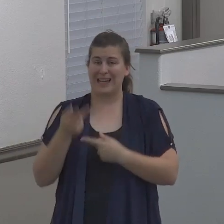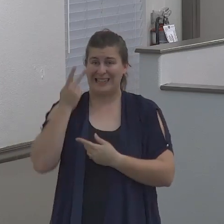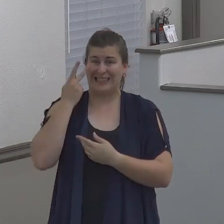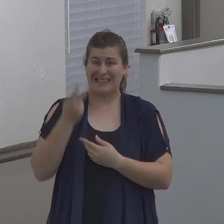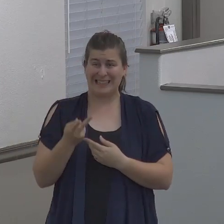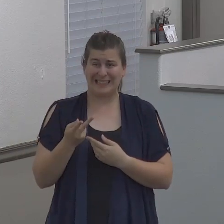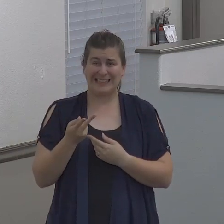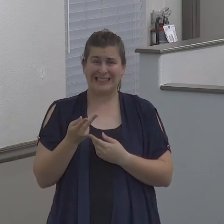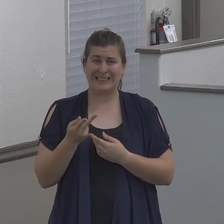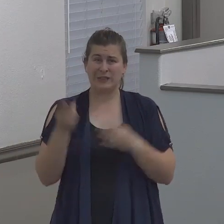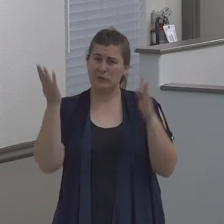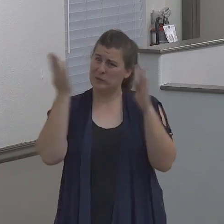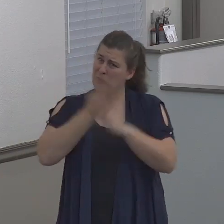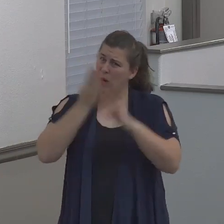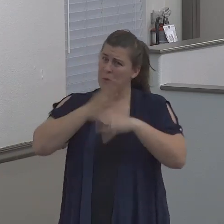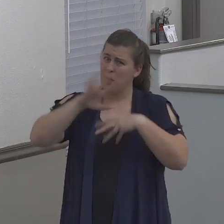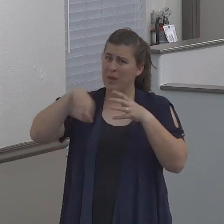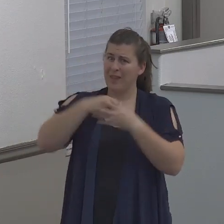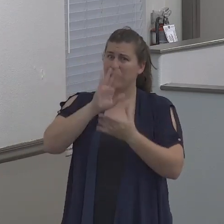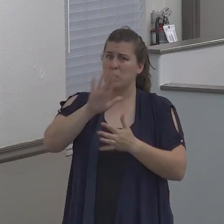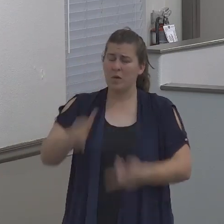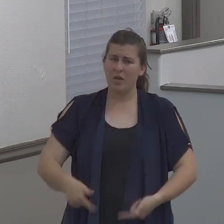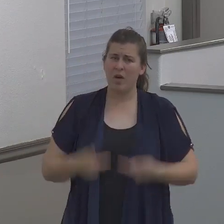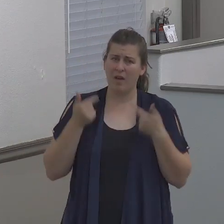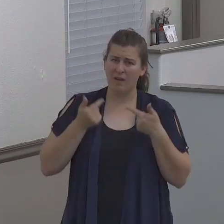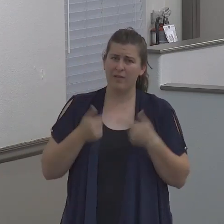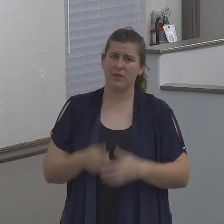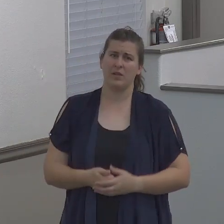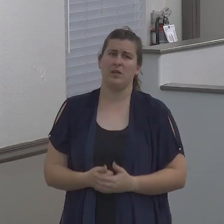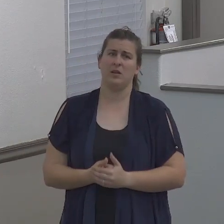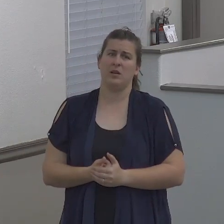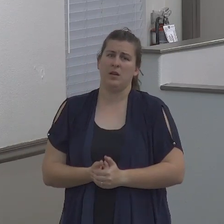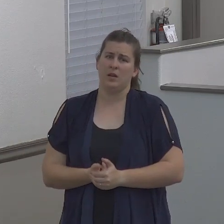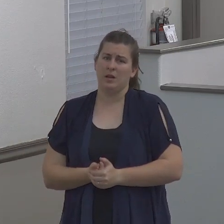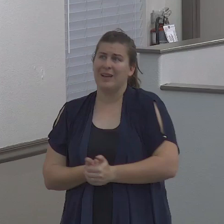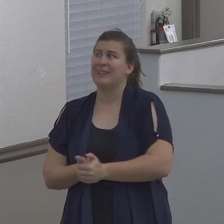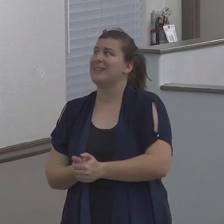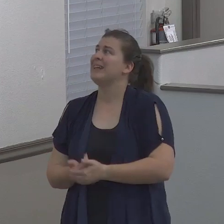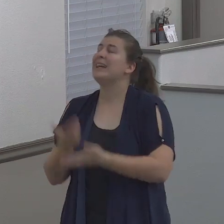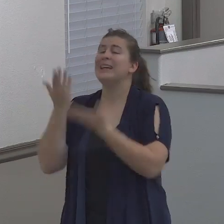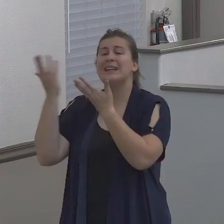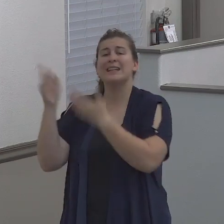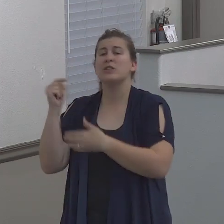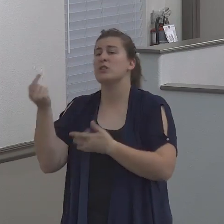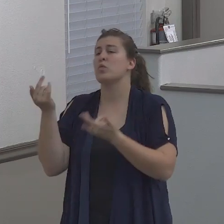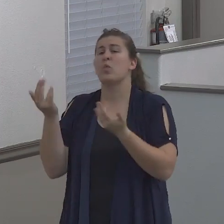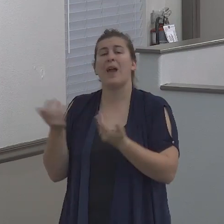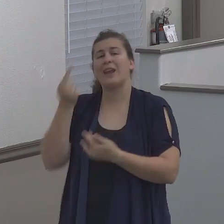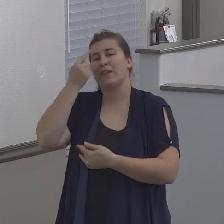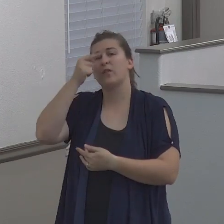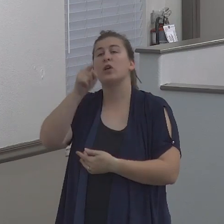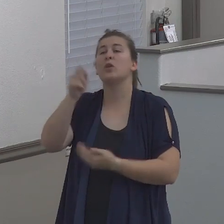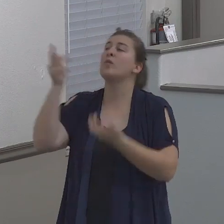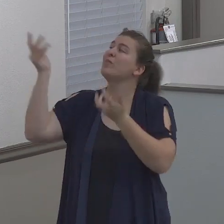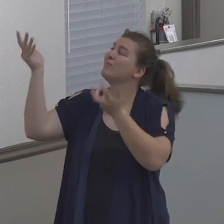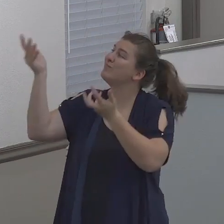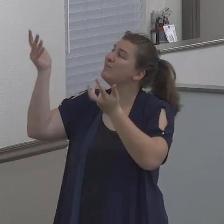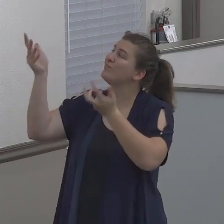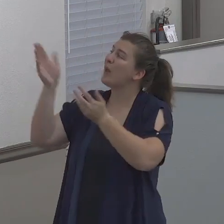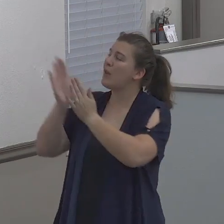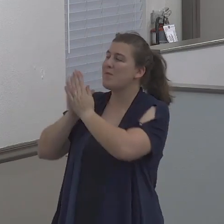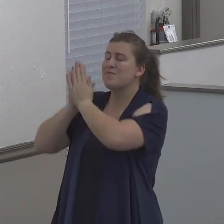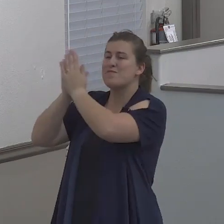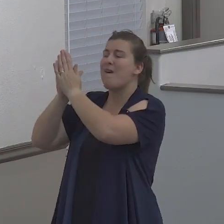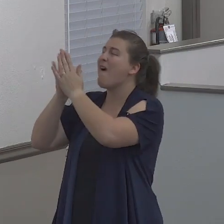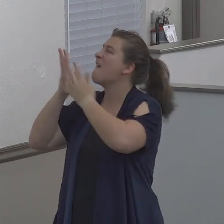behalf when He sees that there's something going on in our life. And he's waiting to hear from